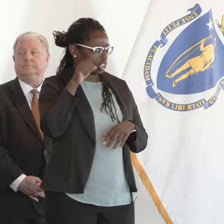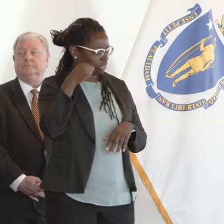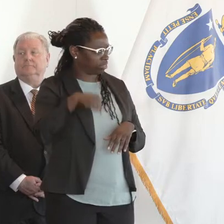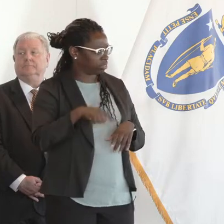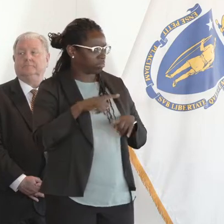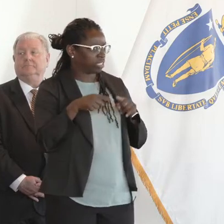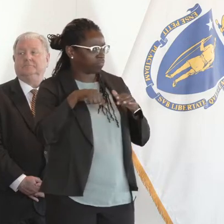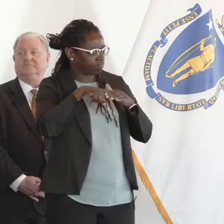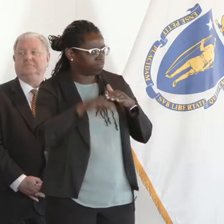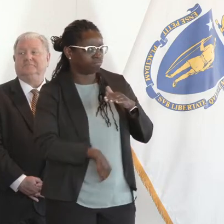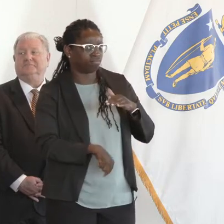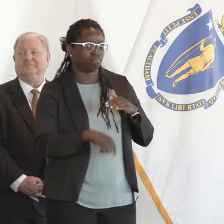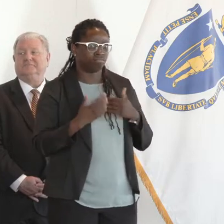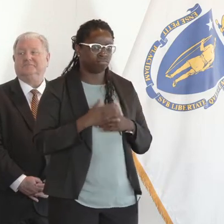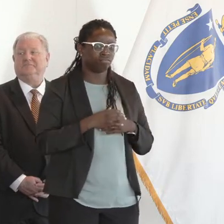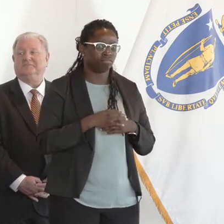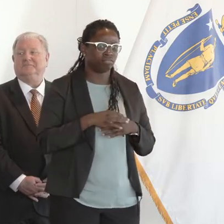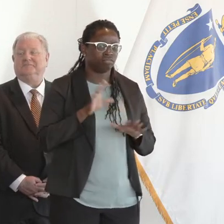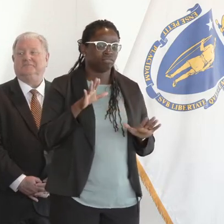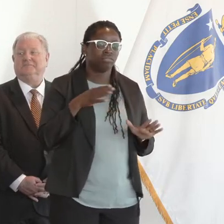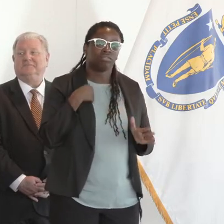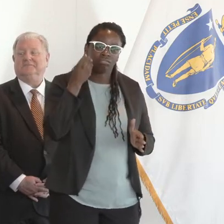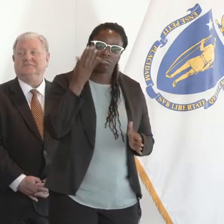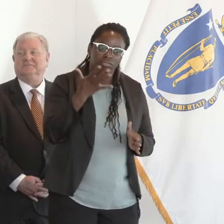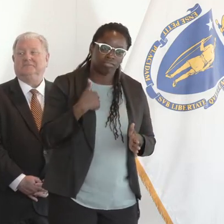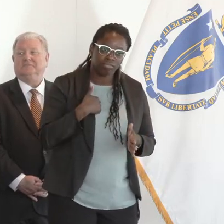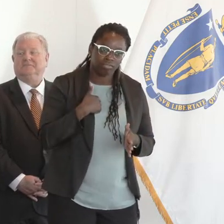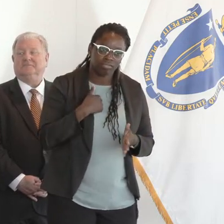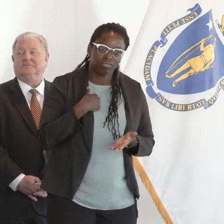I married an American, so for me it's personal as well.